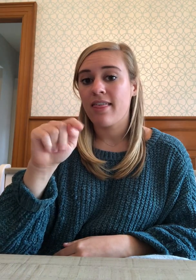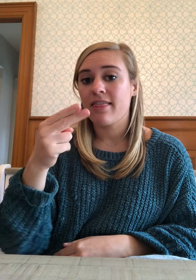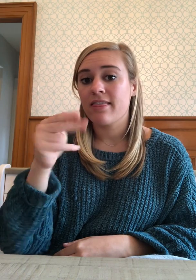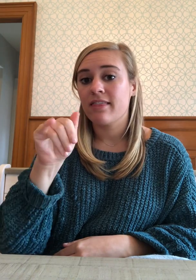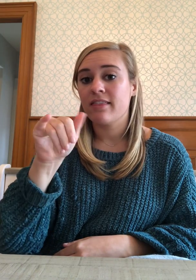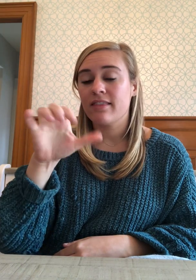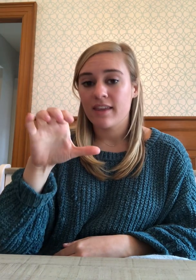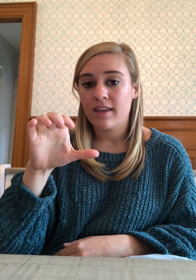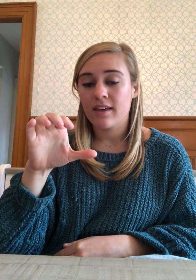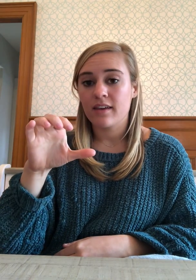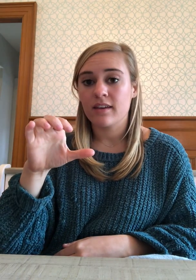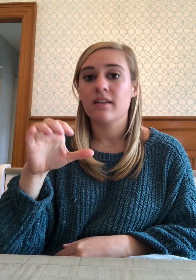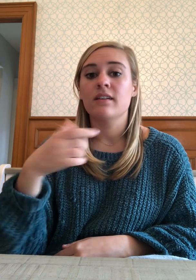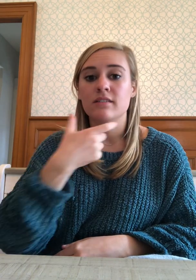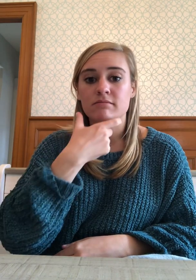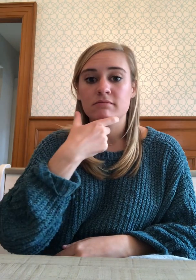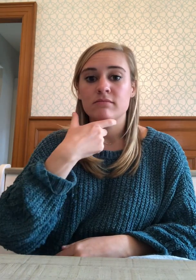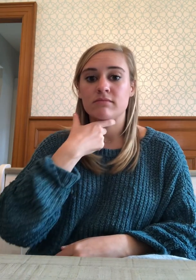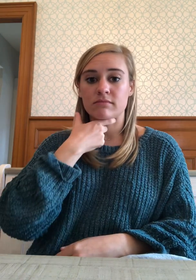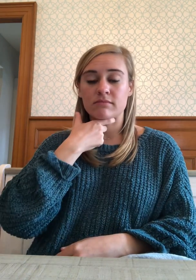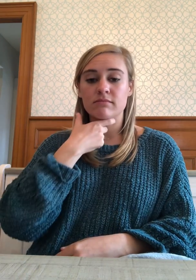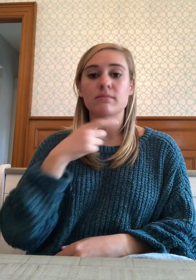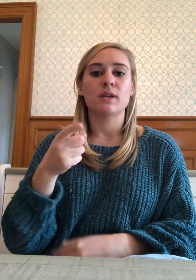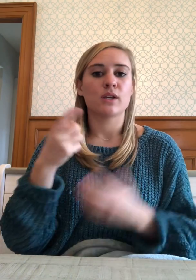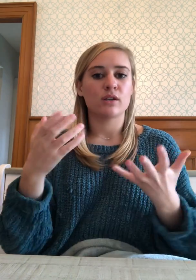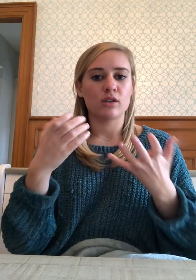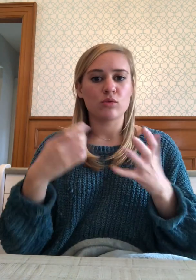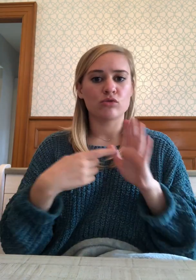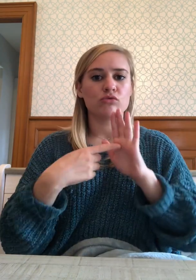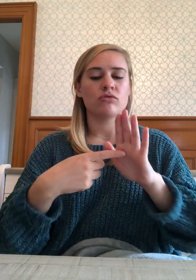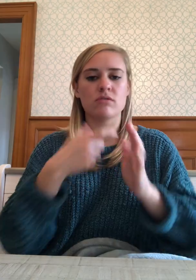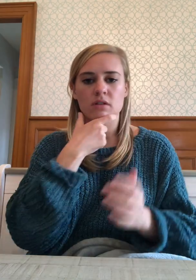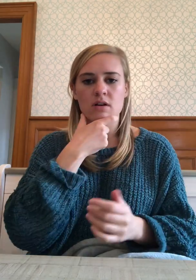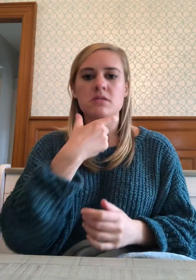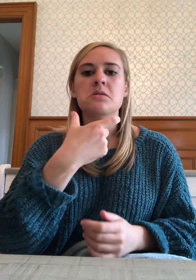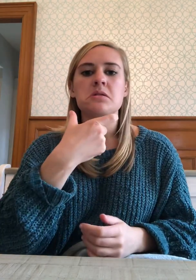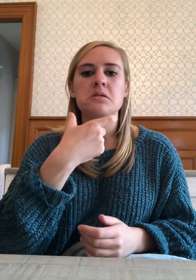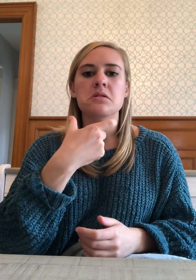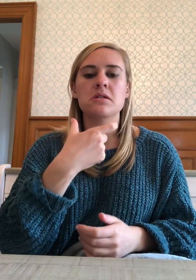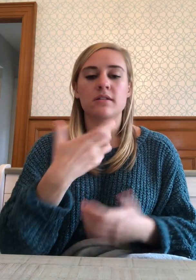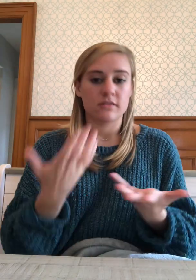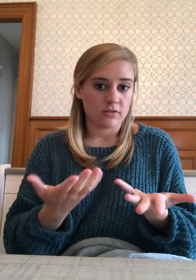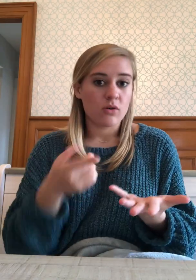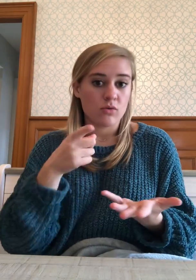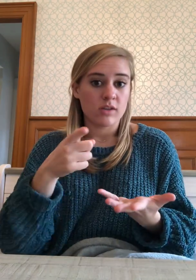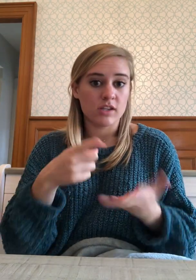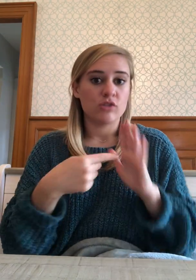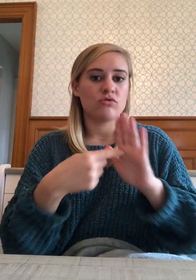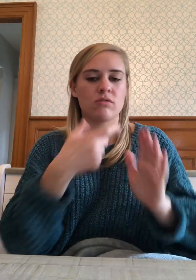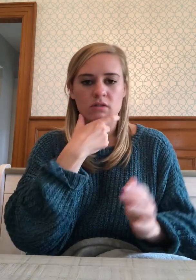early on, and he wants to show a powerful chin, so he juts his jaw forward. That's what we mean by a postural